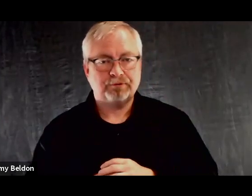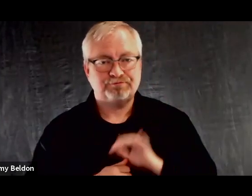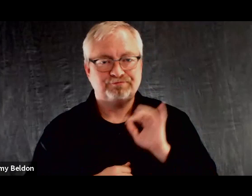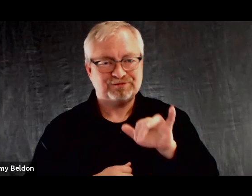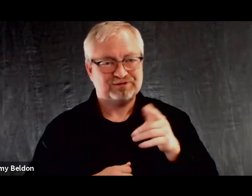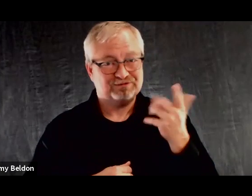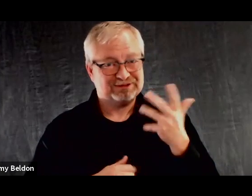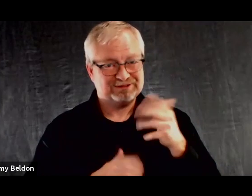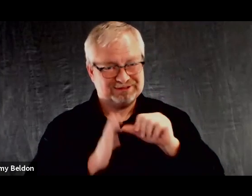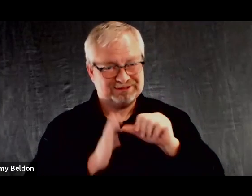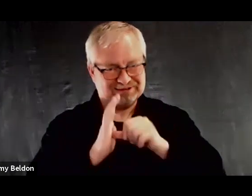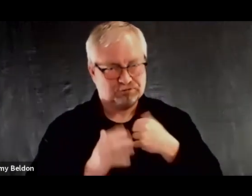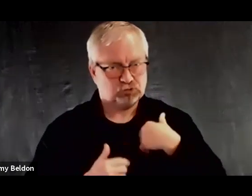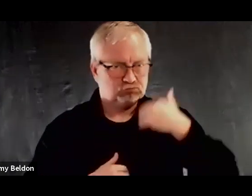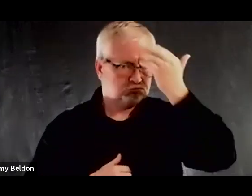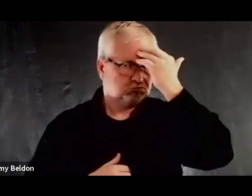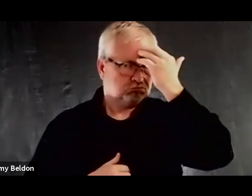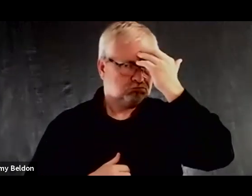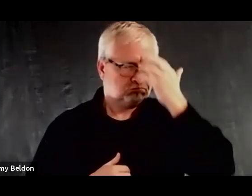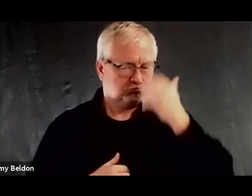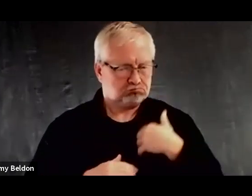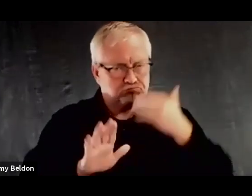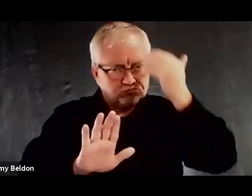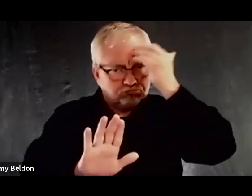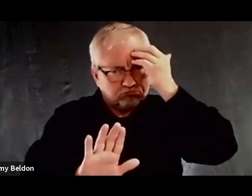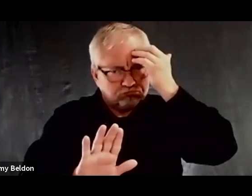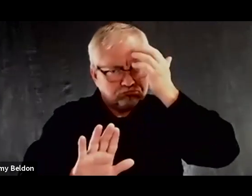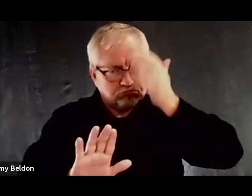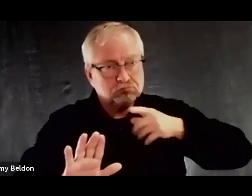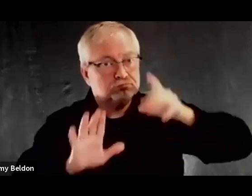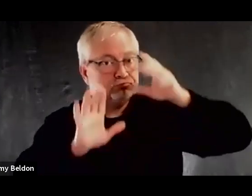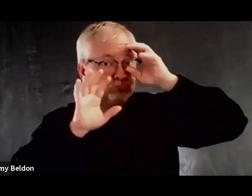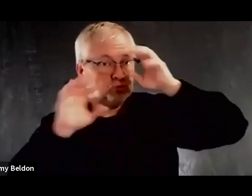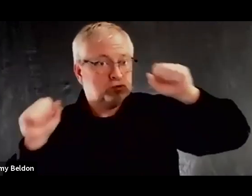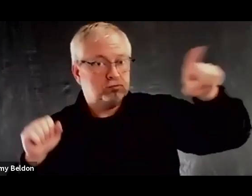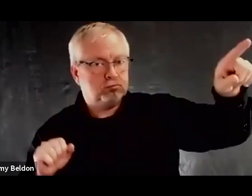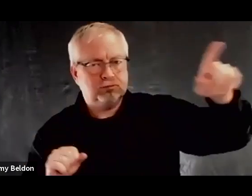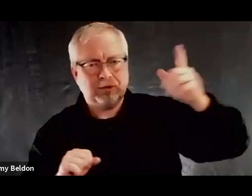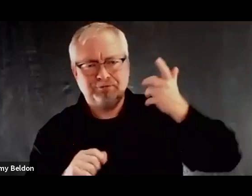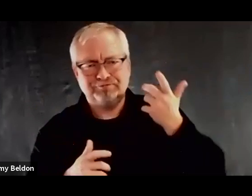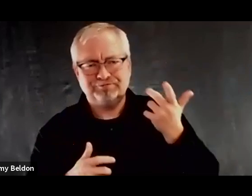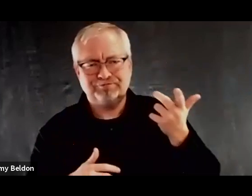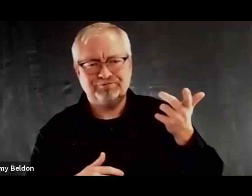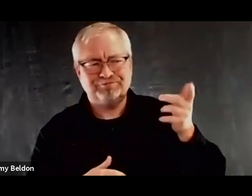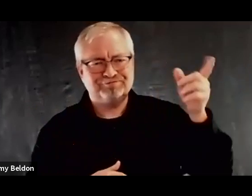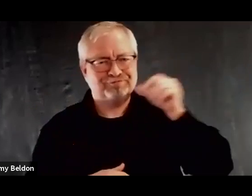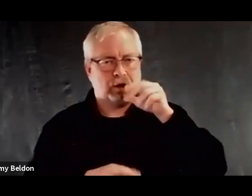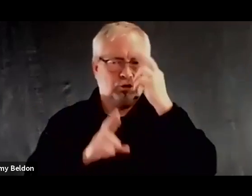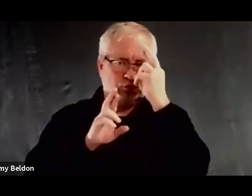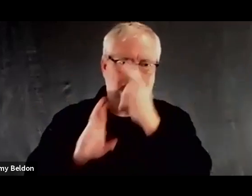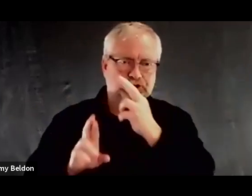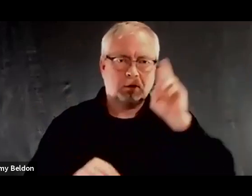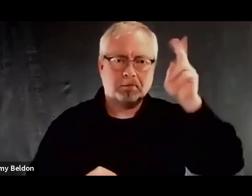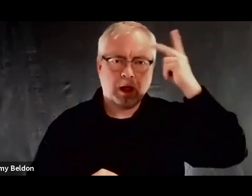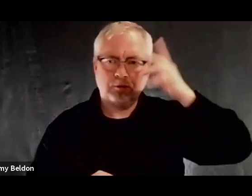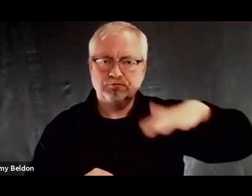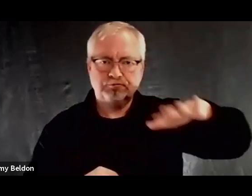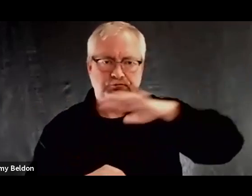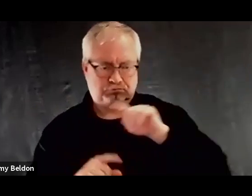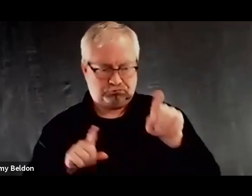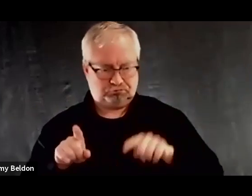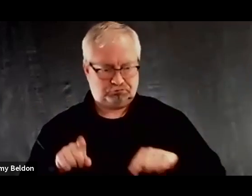that this virus doesn't respect geopolitical borders very well. In terms of the Dakotas and